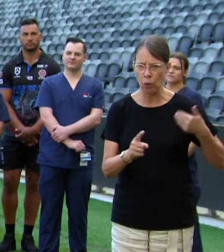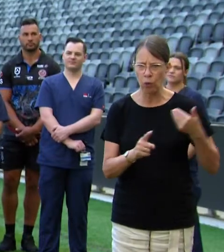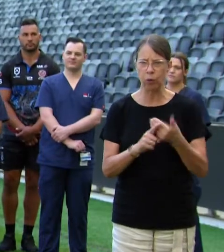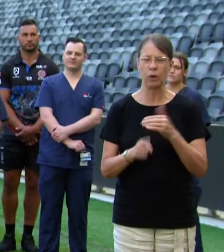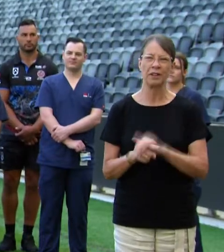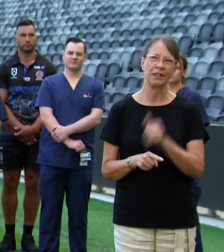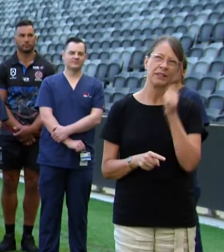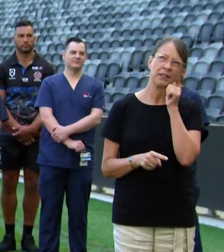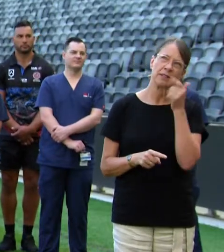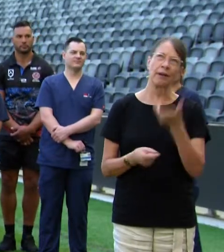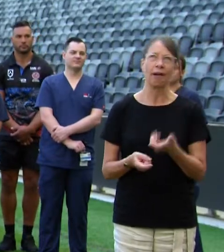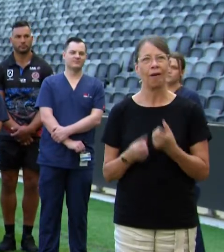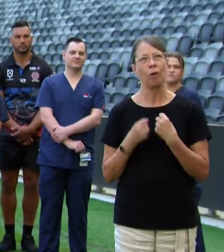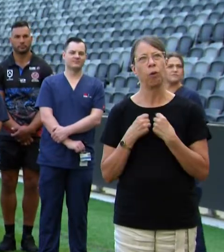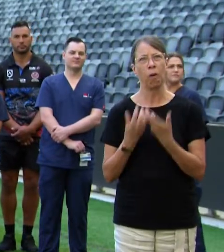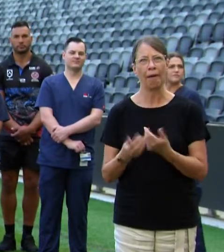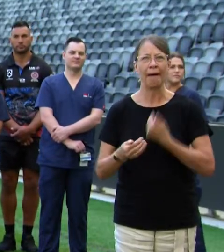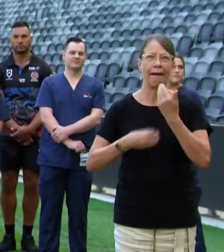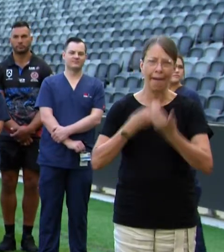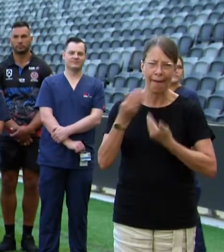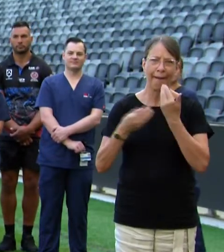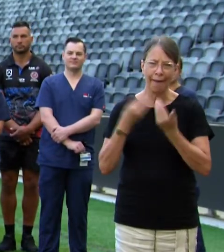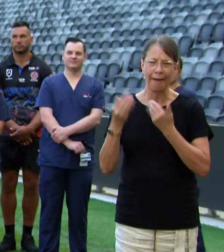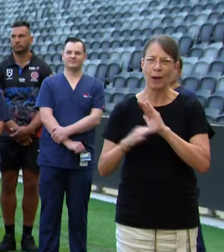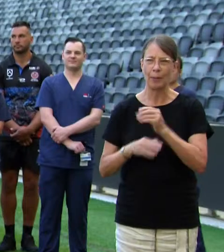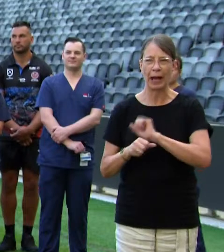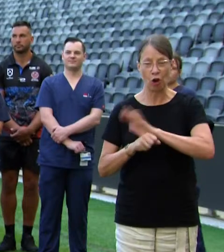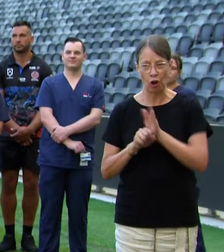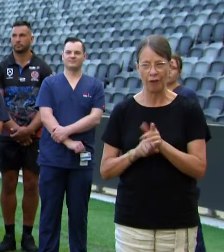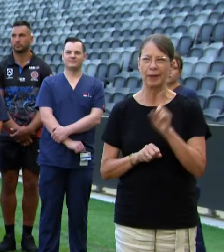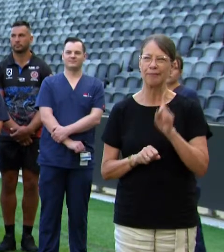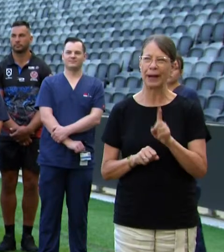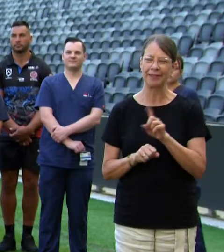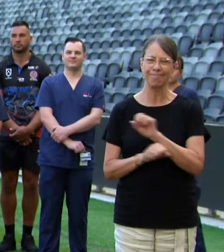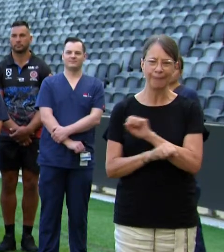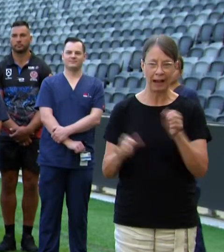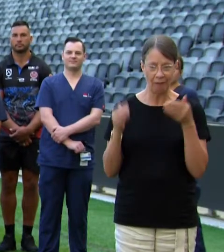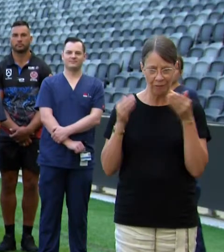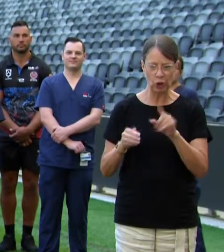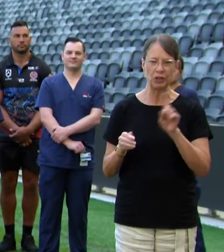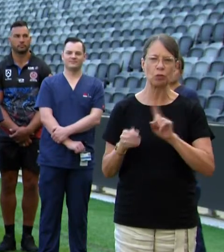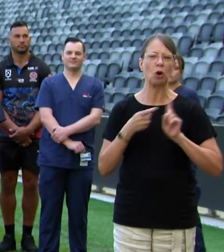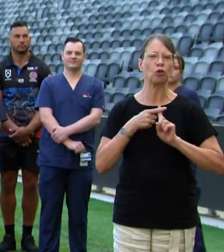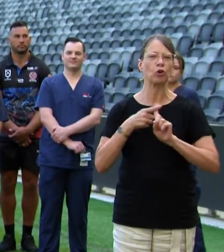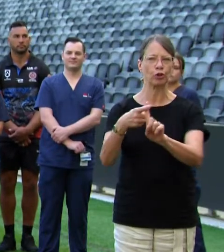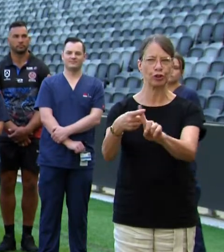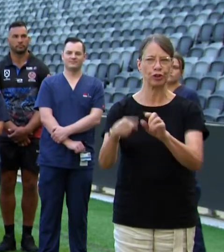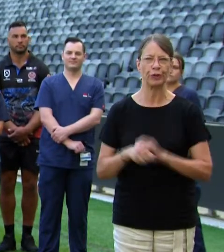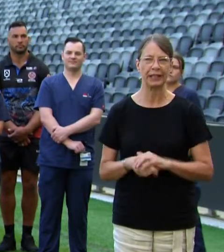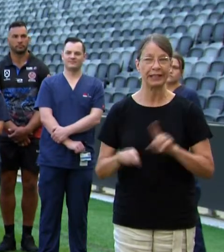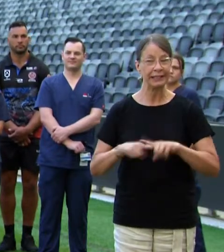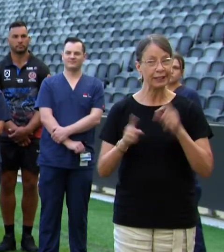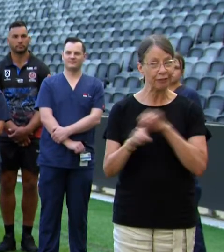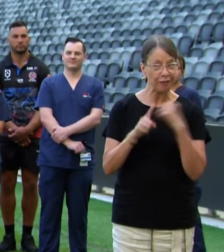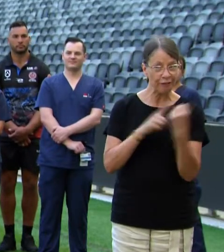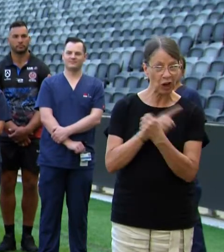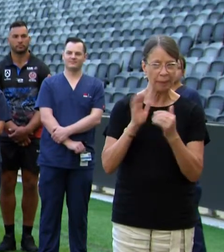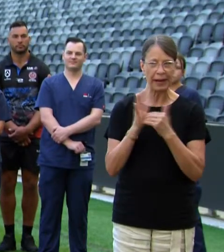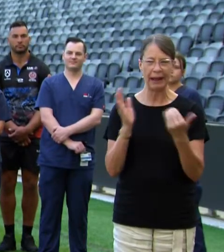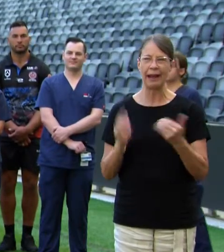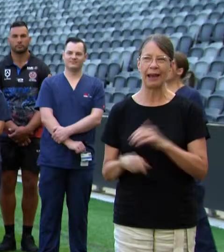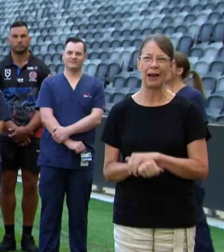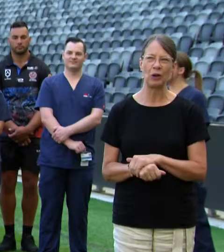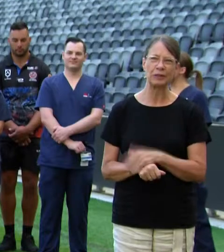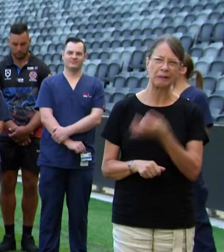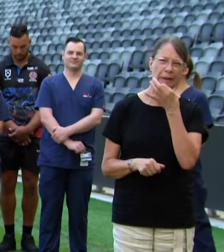lot of fatigue in talking about this. Our focus this season is on season continuity. The environment is different, and so we're gearing our protocols in a slightly